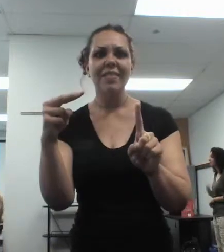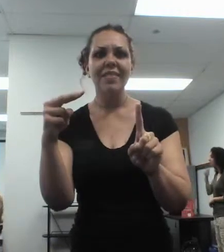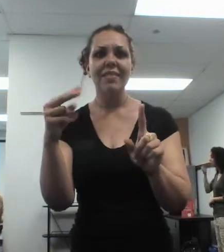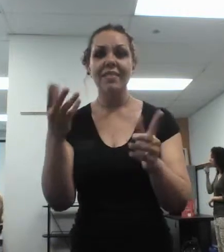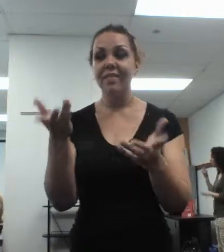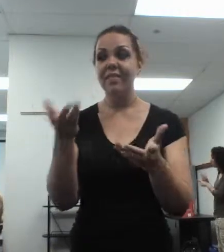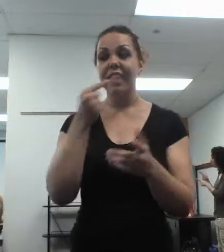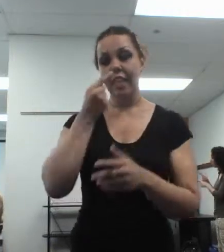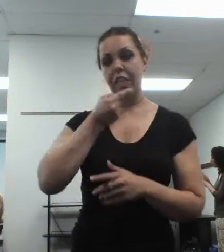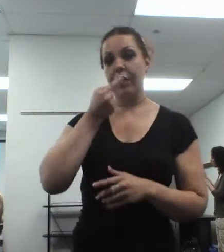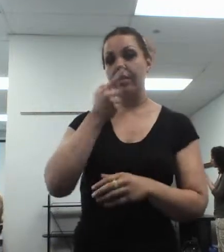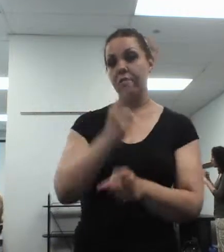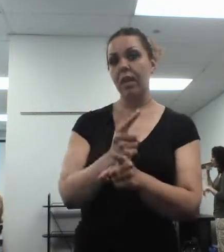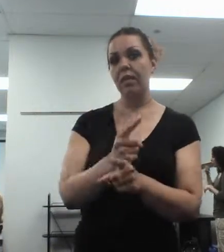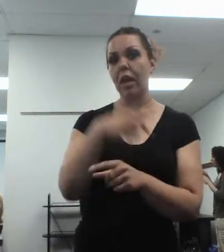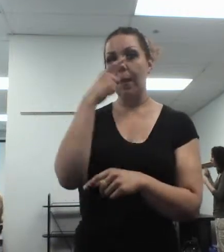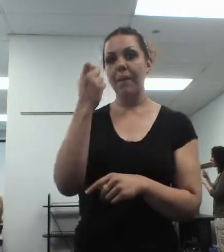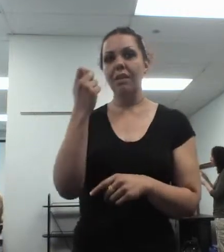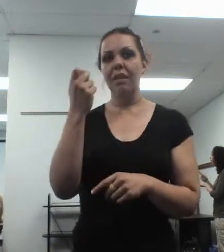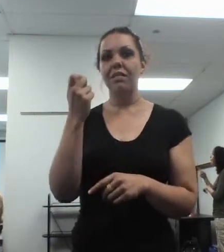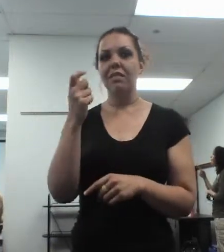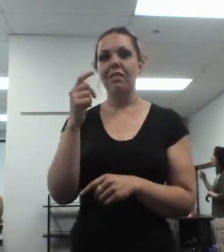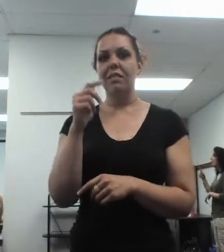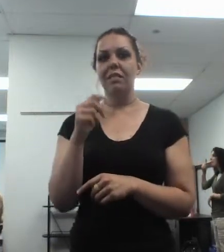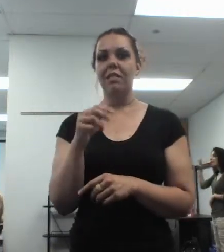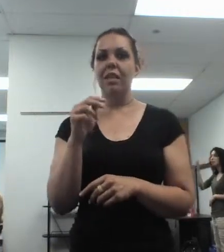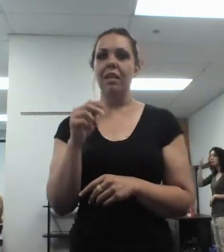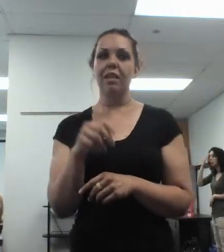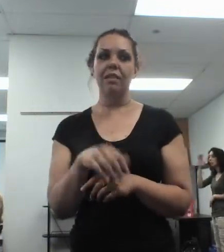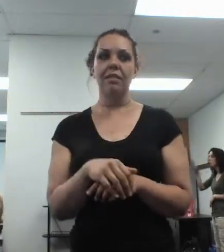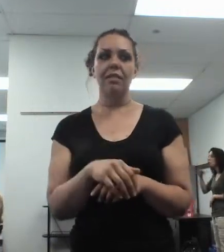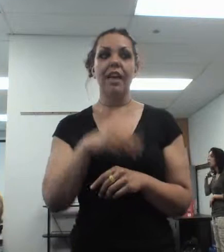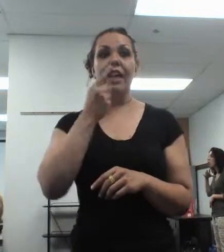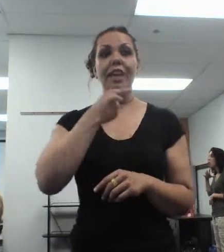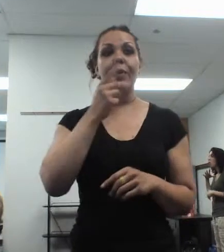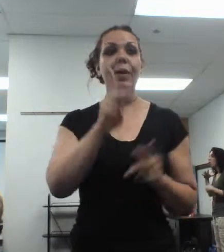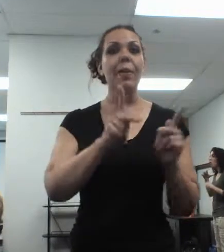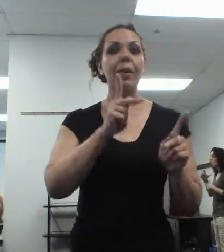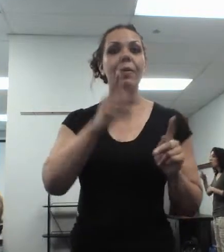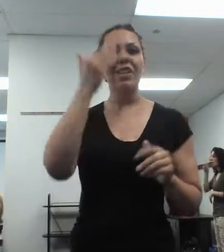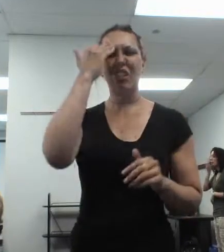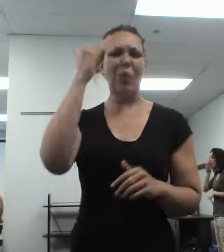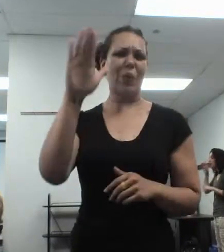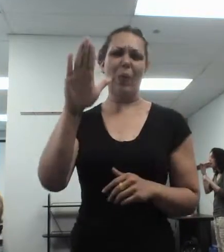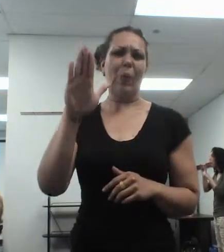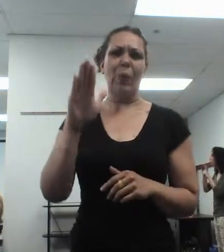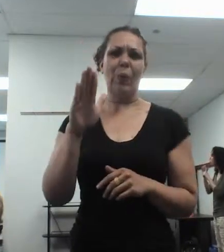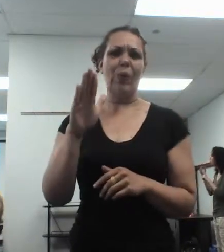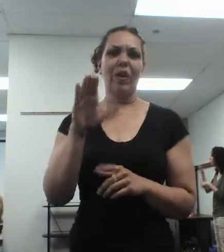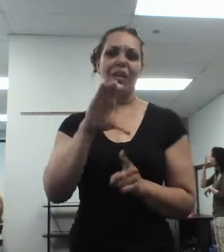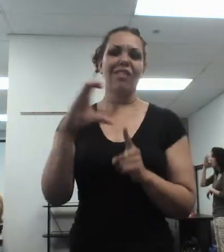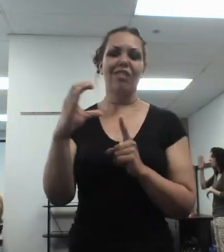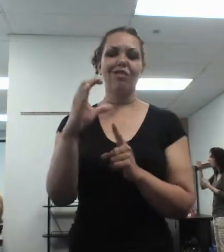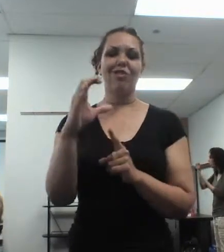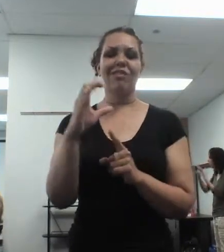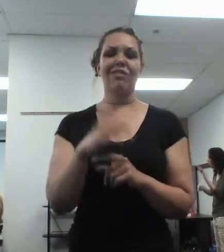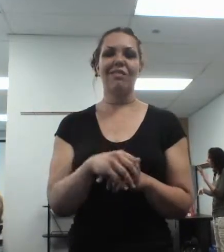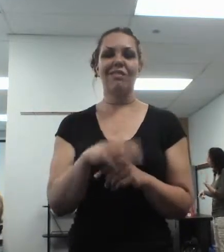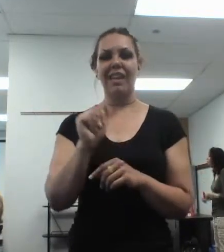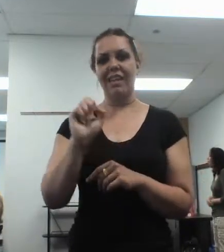culture and the modality of ASL and the deaf community and how we communicate. So ignore it. If you're going overboard, I'll tell